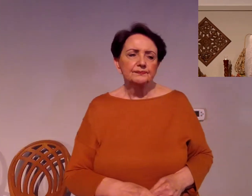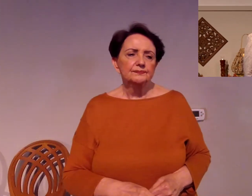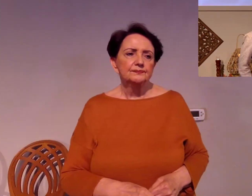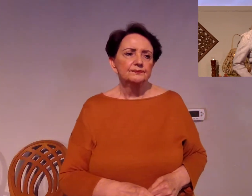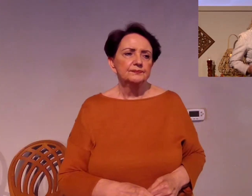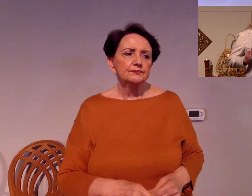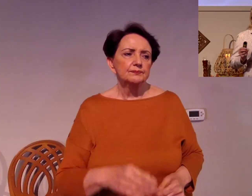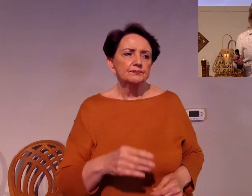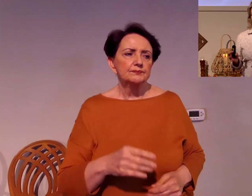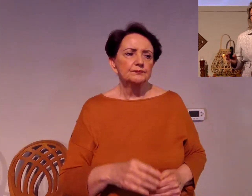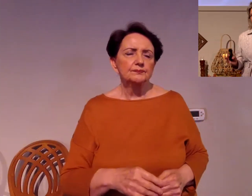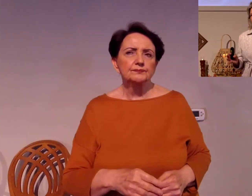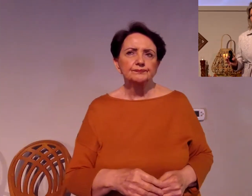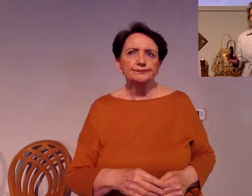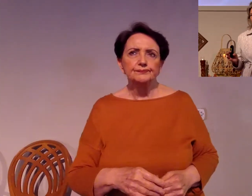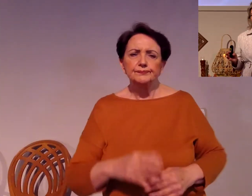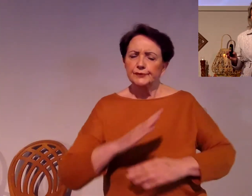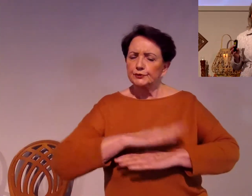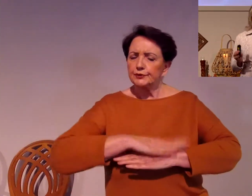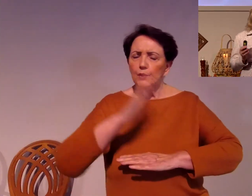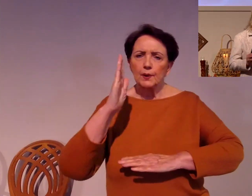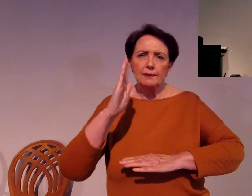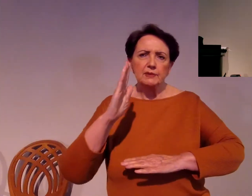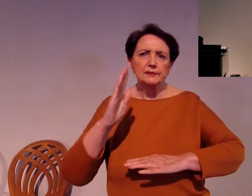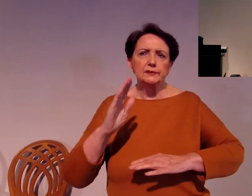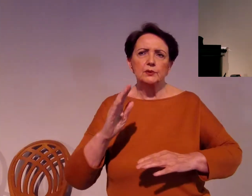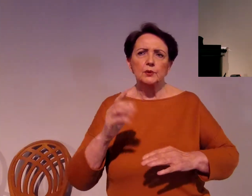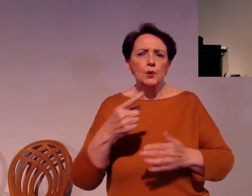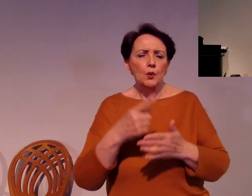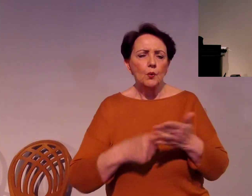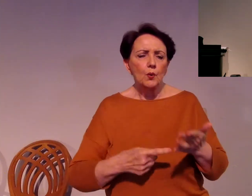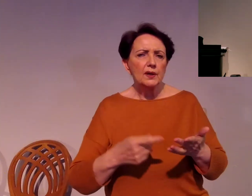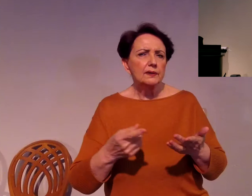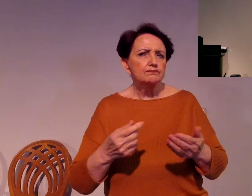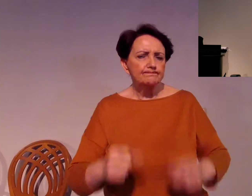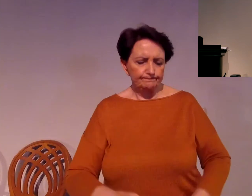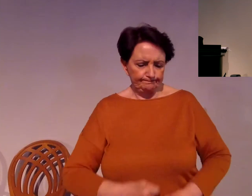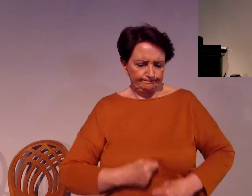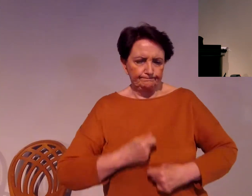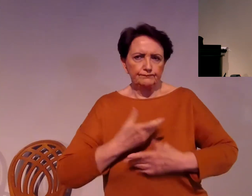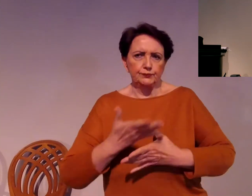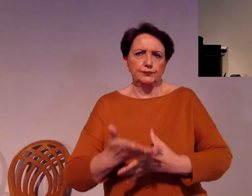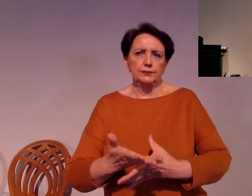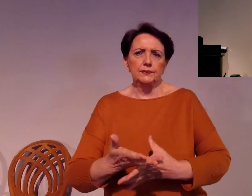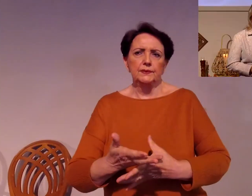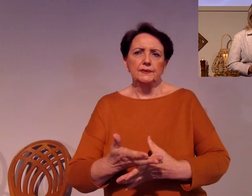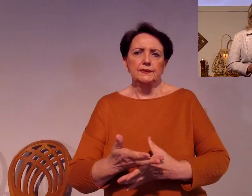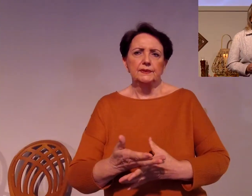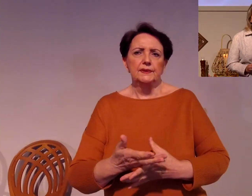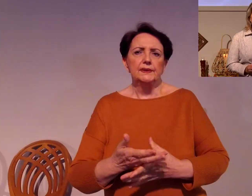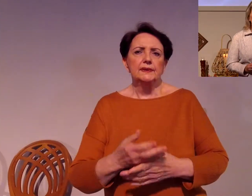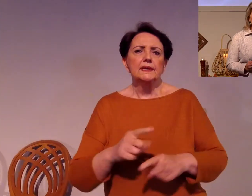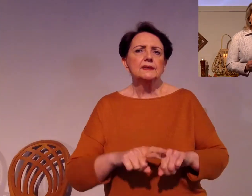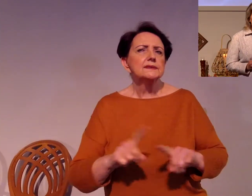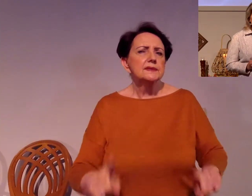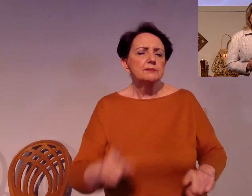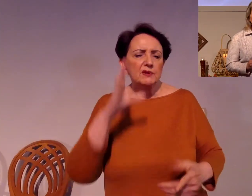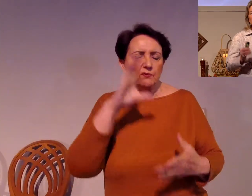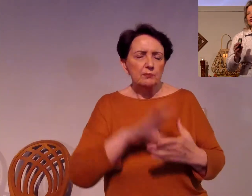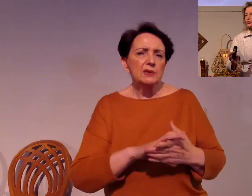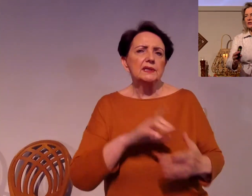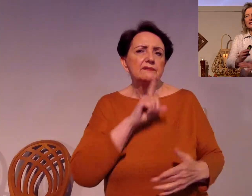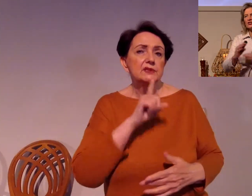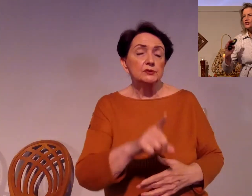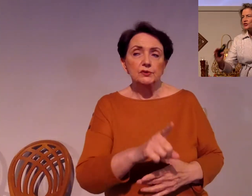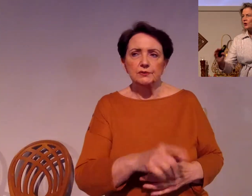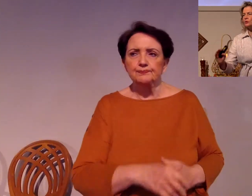Because there's no limit to what can come through us unless we believe that there is. But